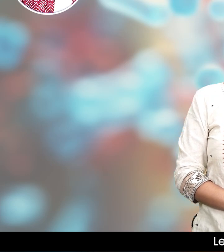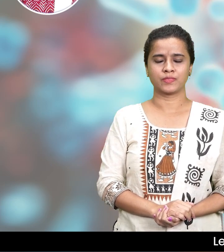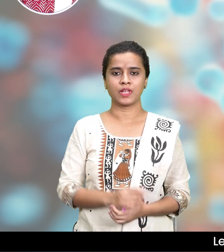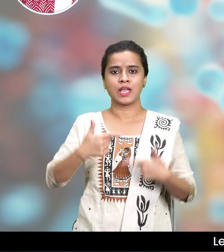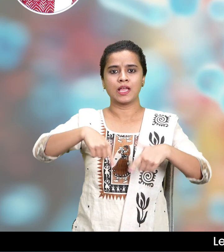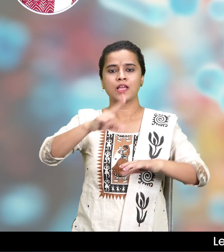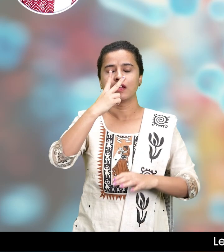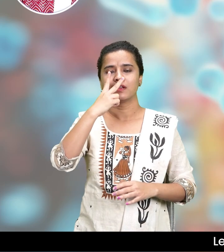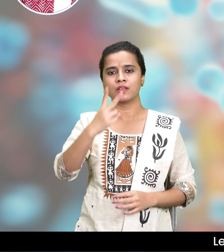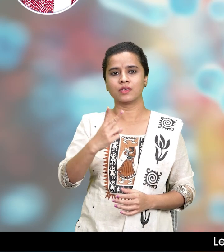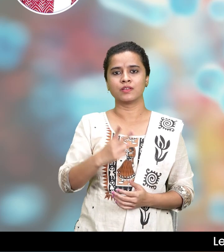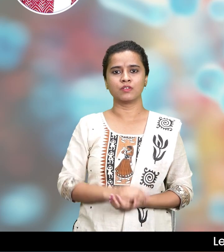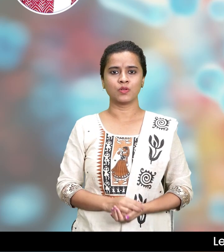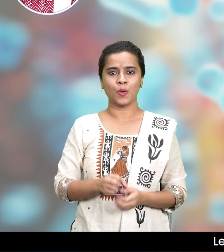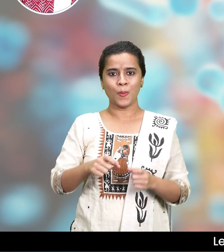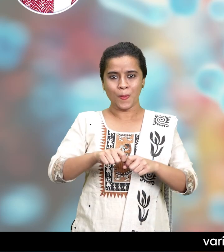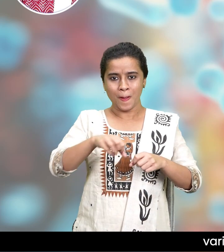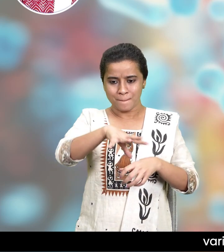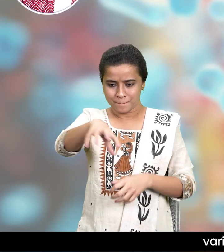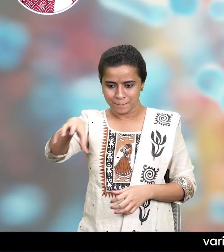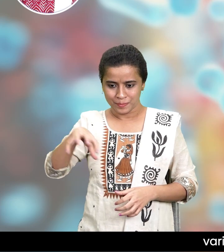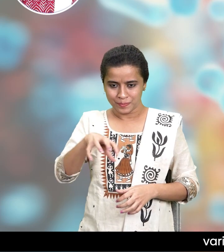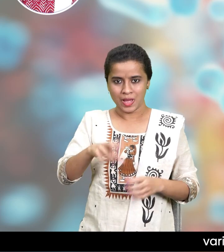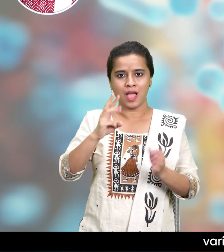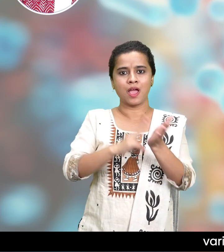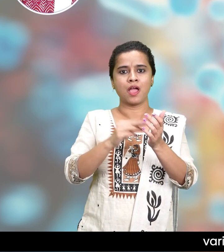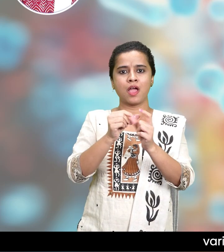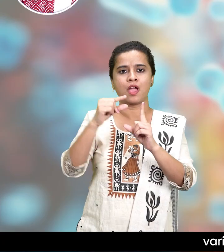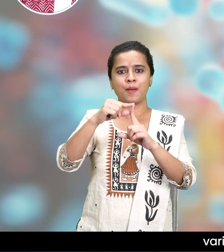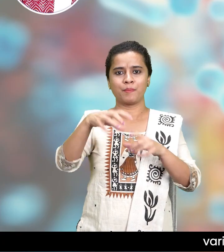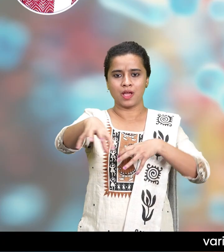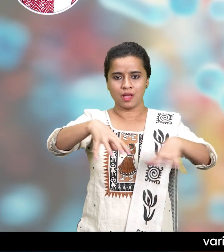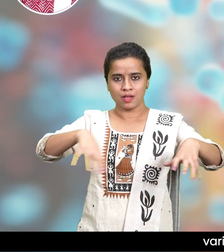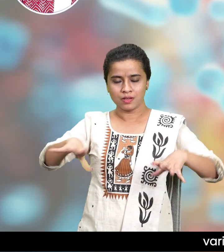Let's see the concept map on various